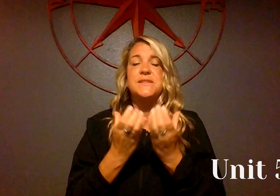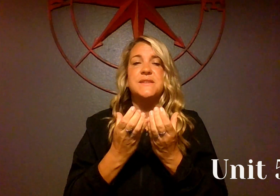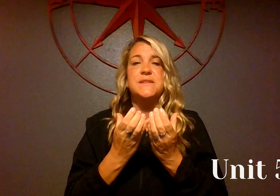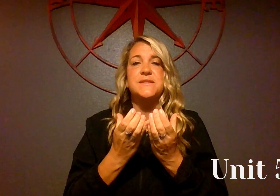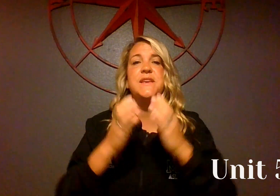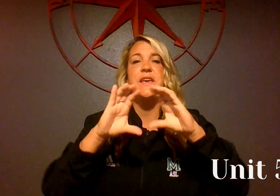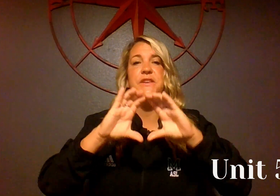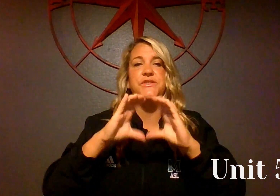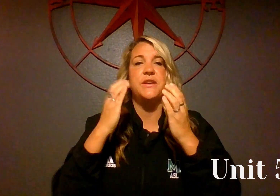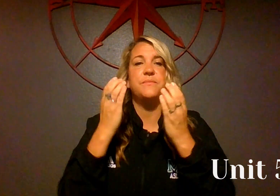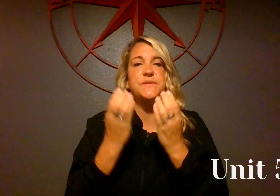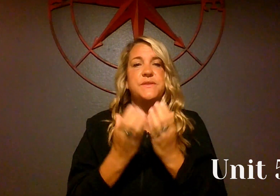Class is C hand shapes.